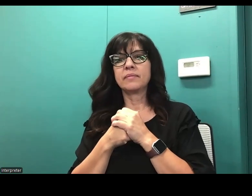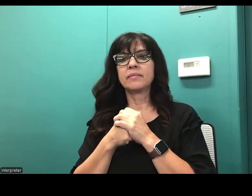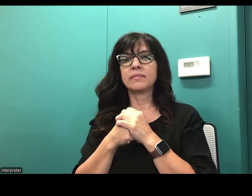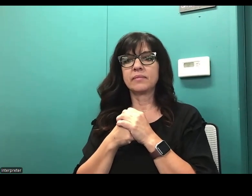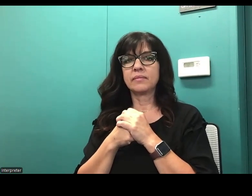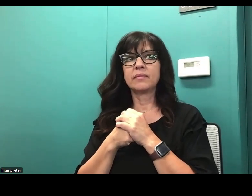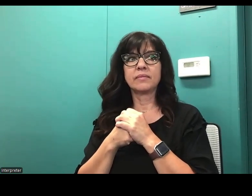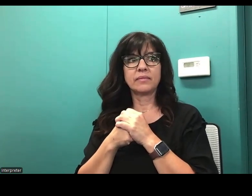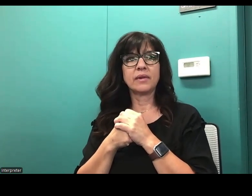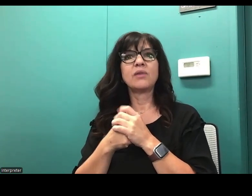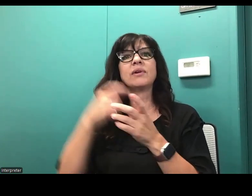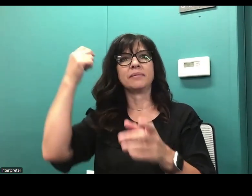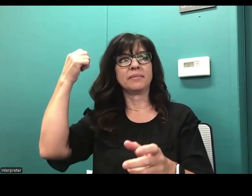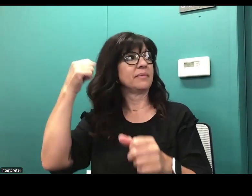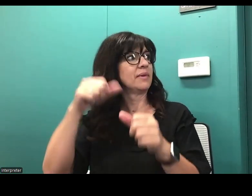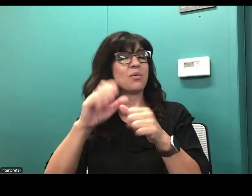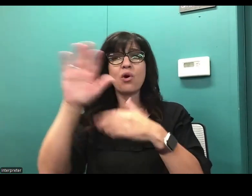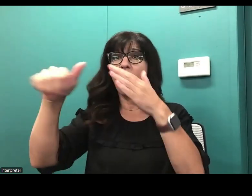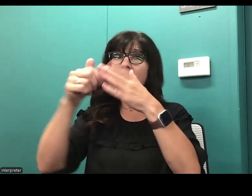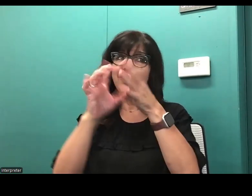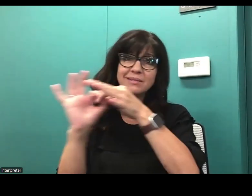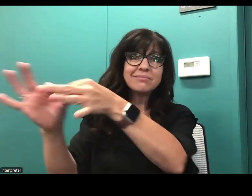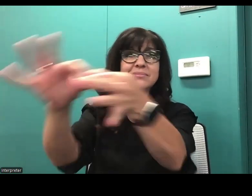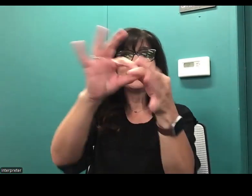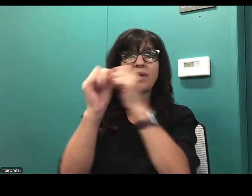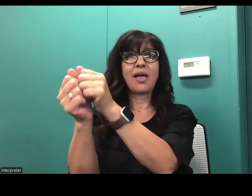So just, we're all in this together